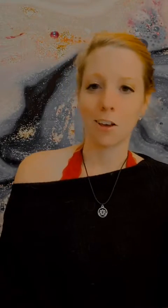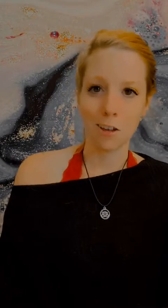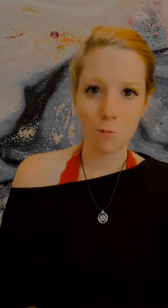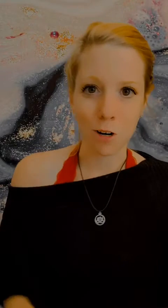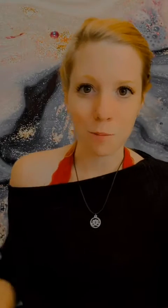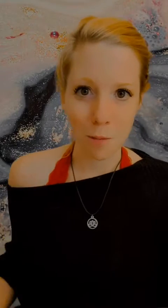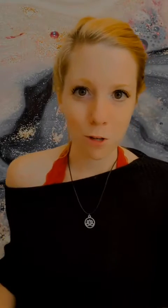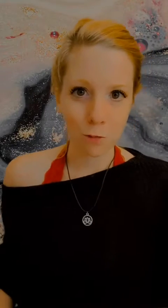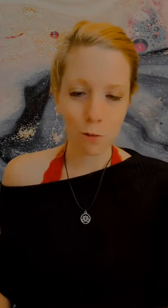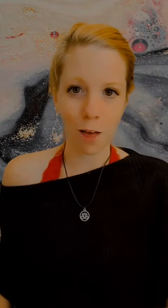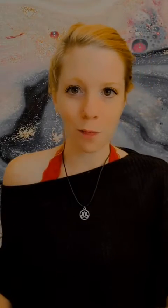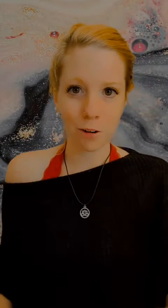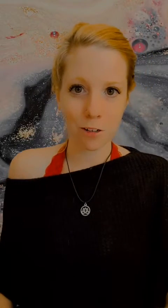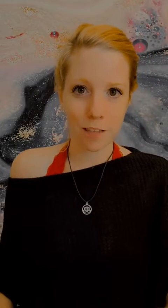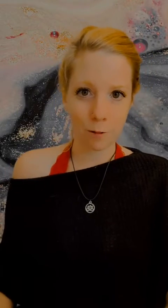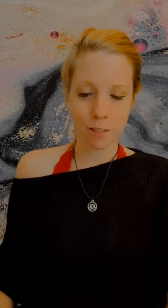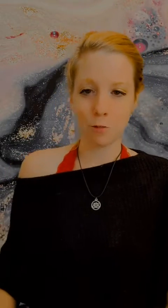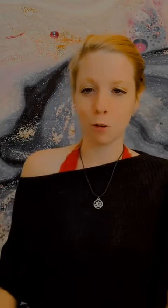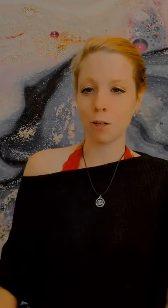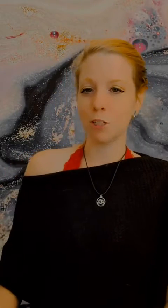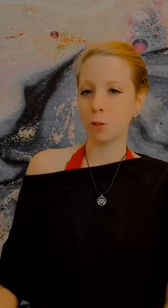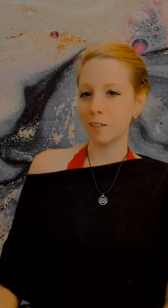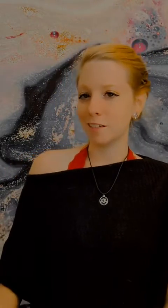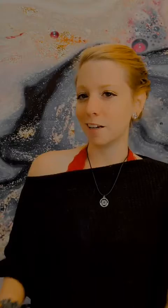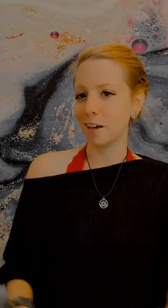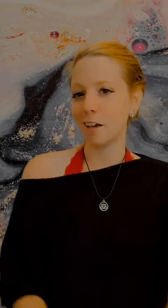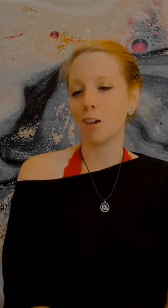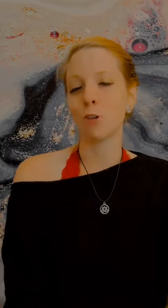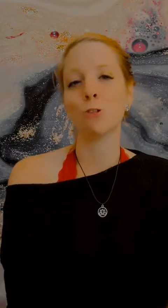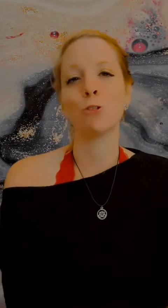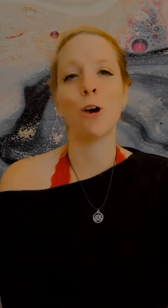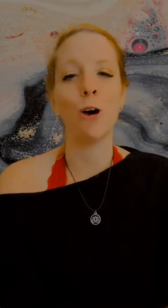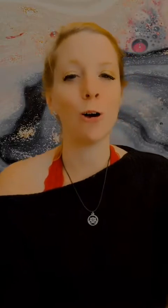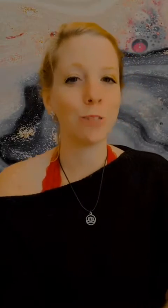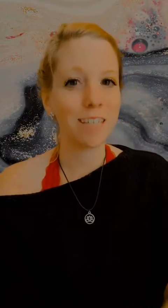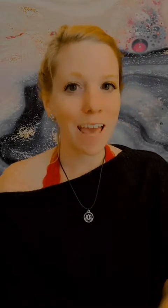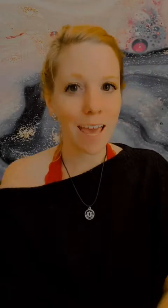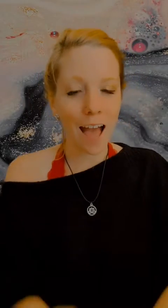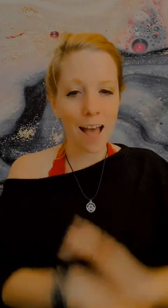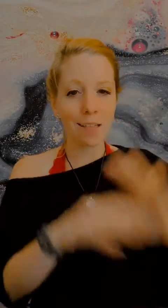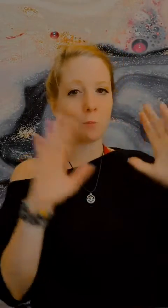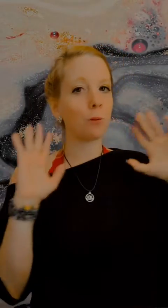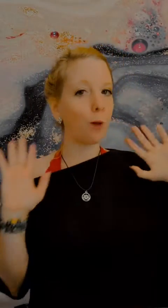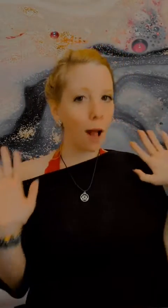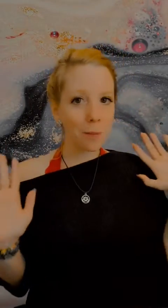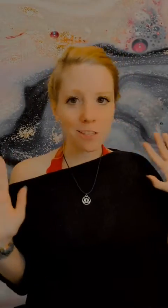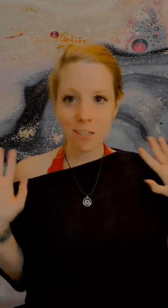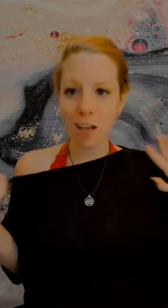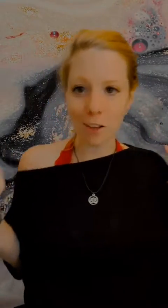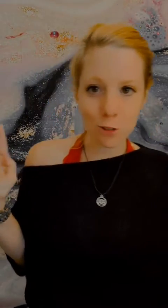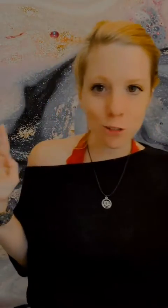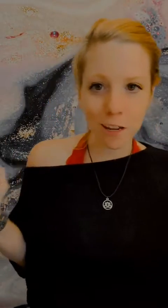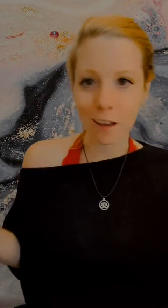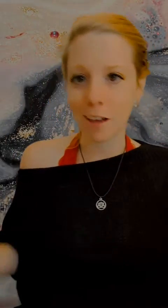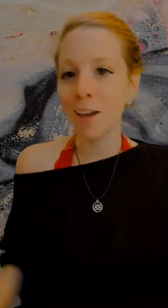Good morning, my beautiful followers. How is everyone doing today? So today, as promised yesterday,